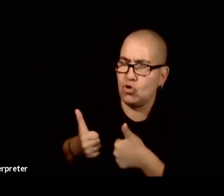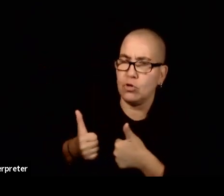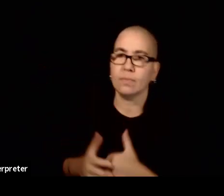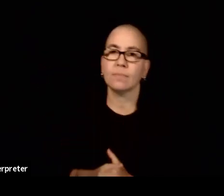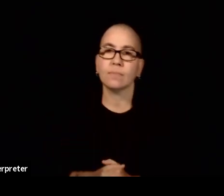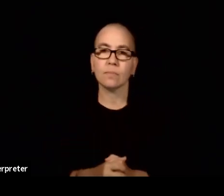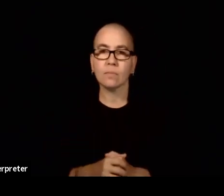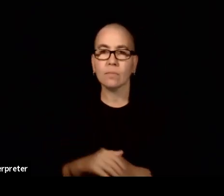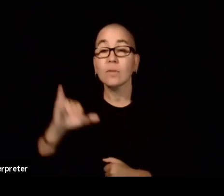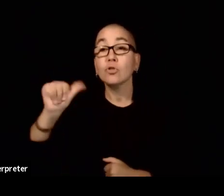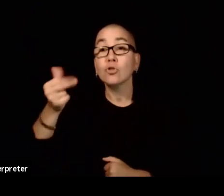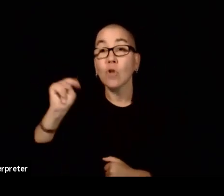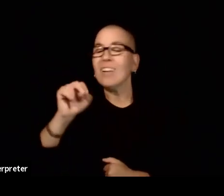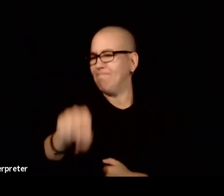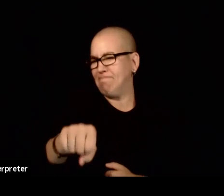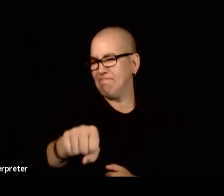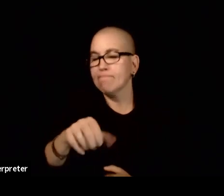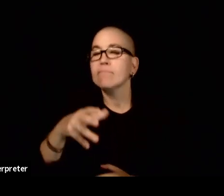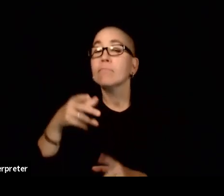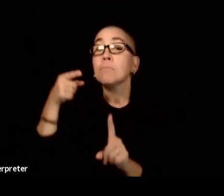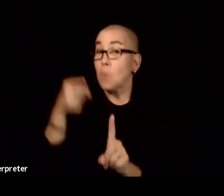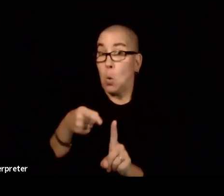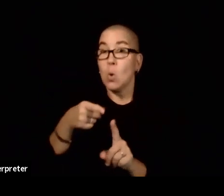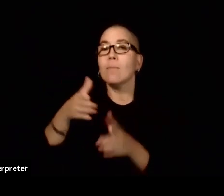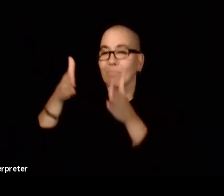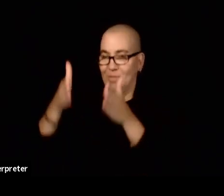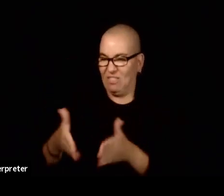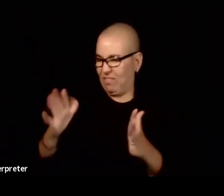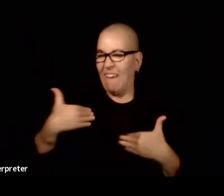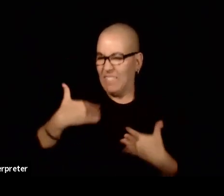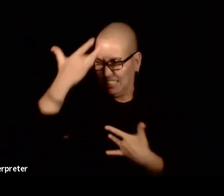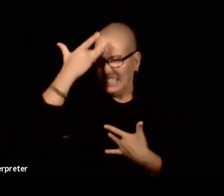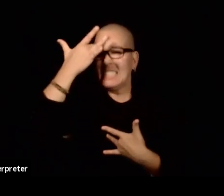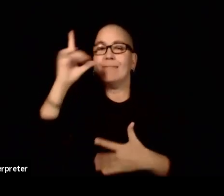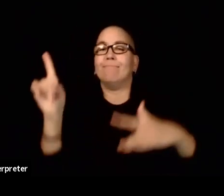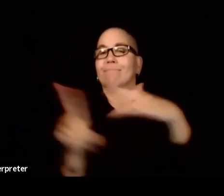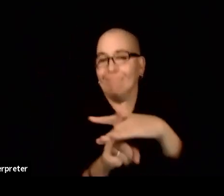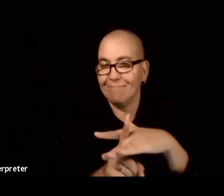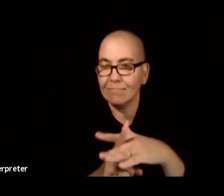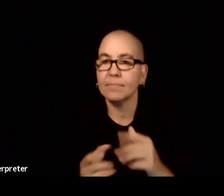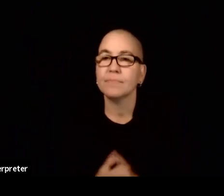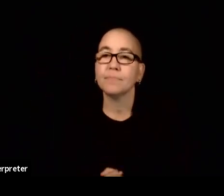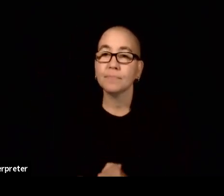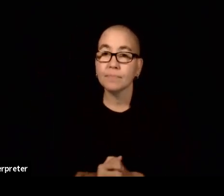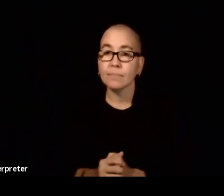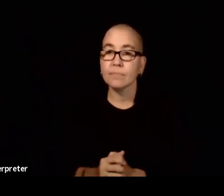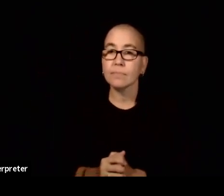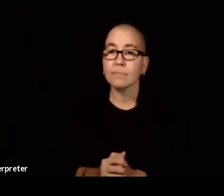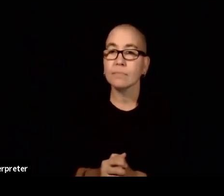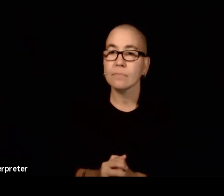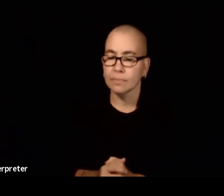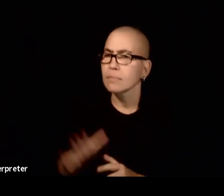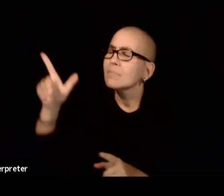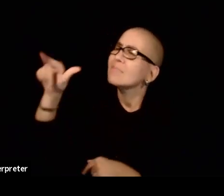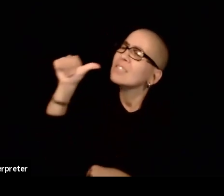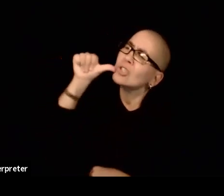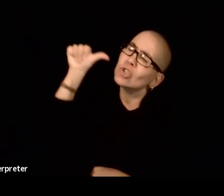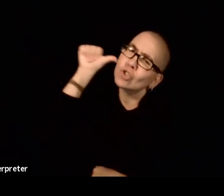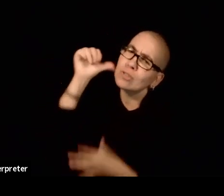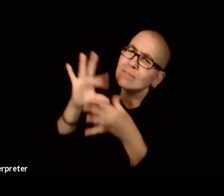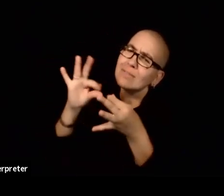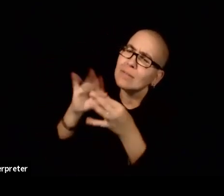The new school guidance yesterday really drew public attention onto county case rates and how some counties, especially rural counties, have some really elevated